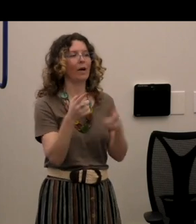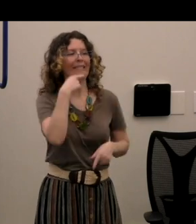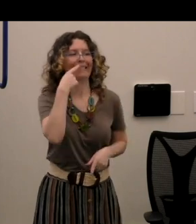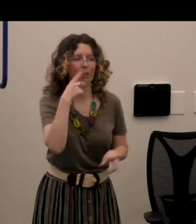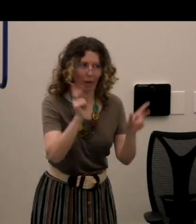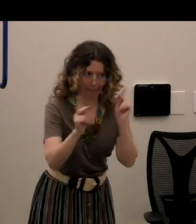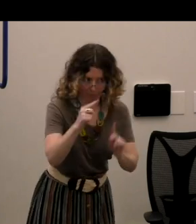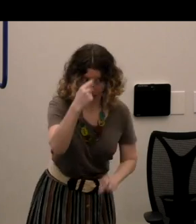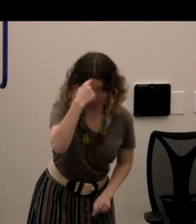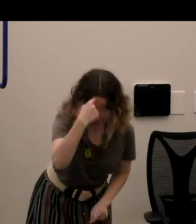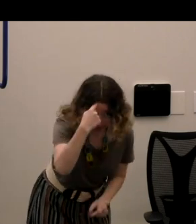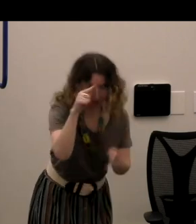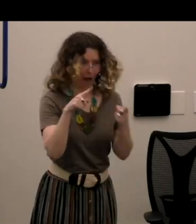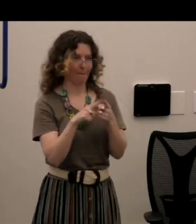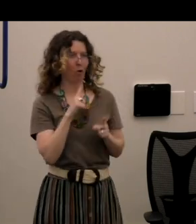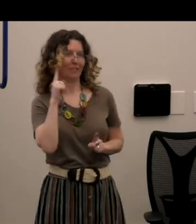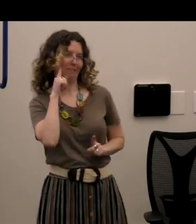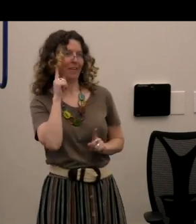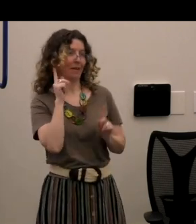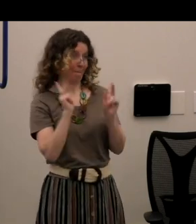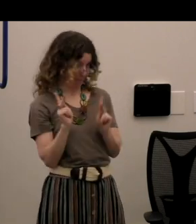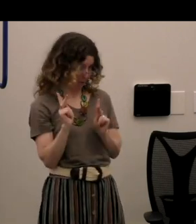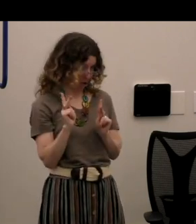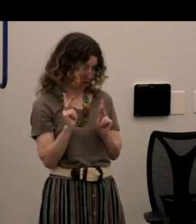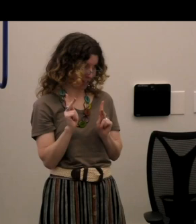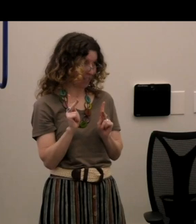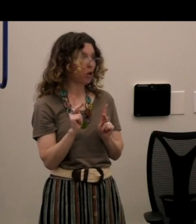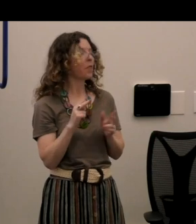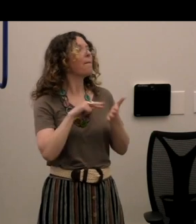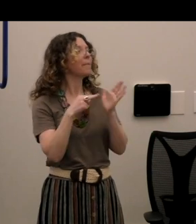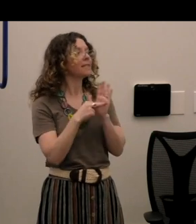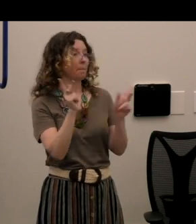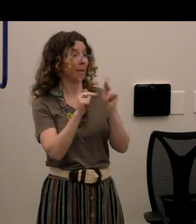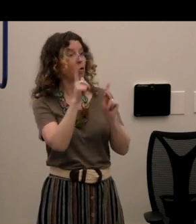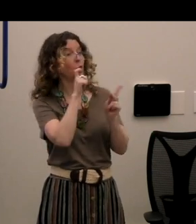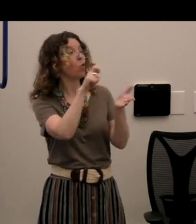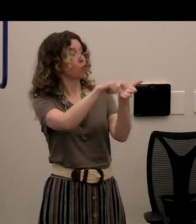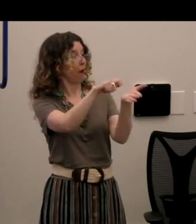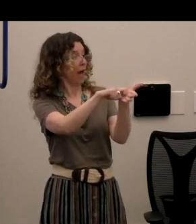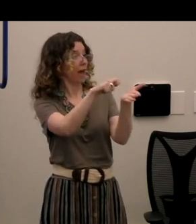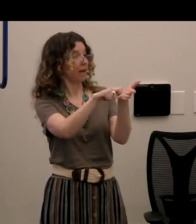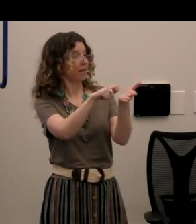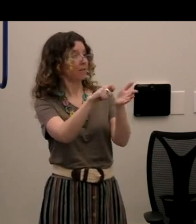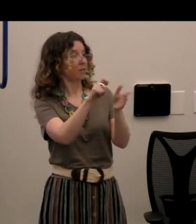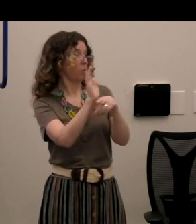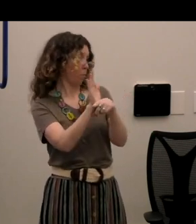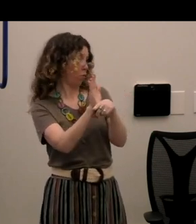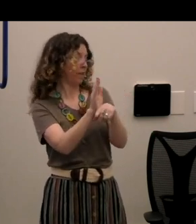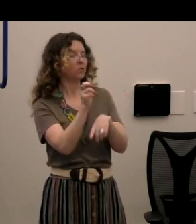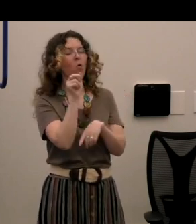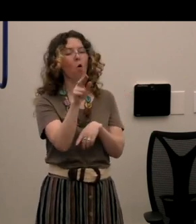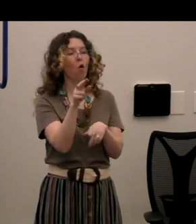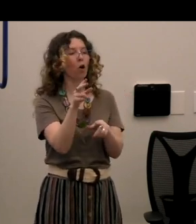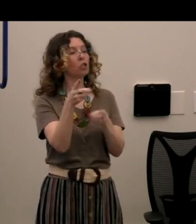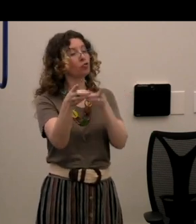A lot of this representation is based on what hearing people perceive to to be deaf culture. So the people who